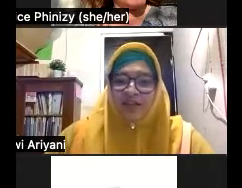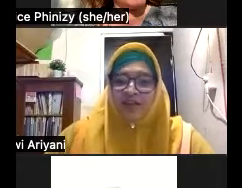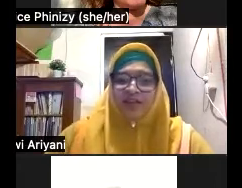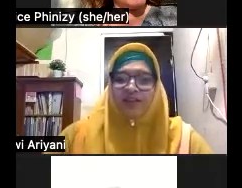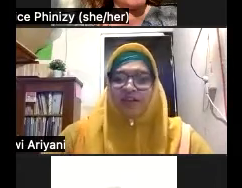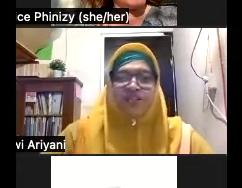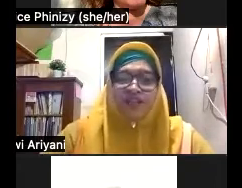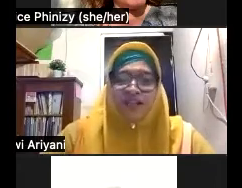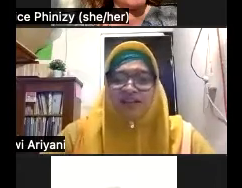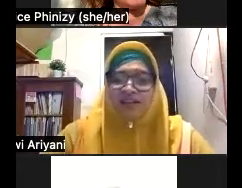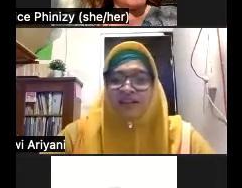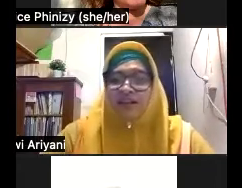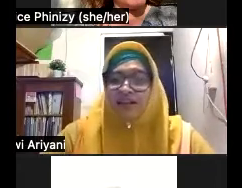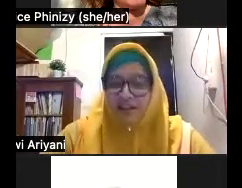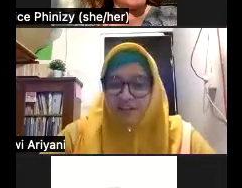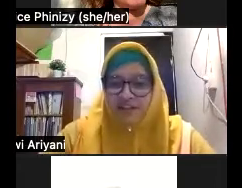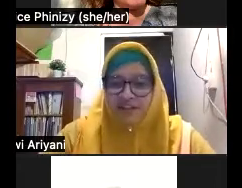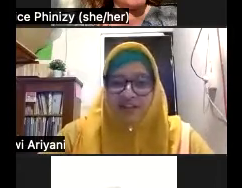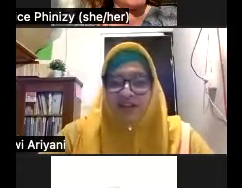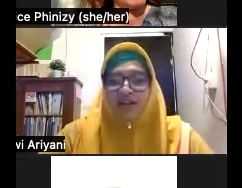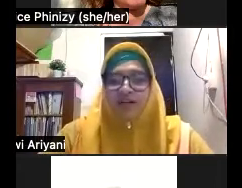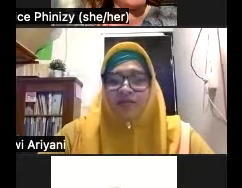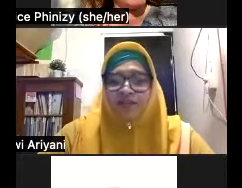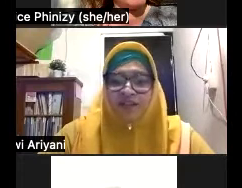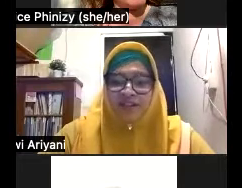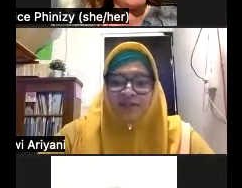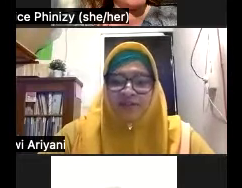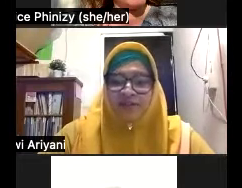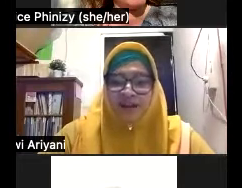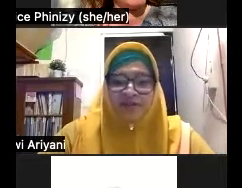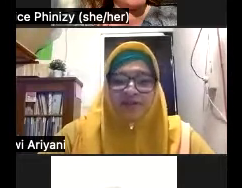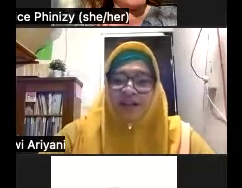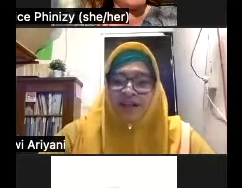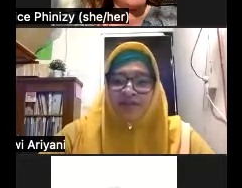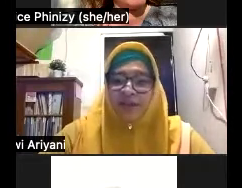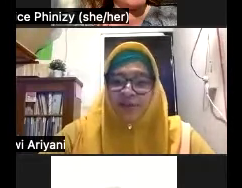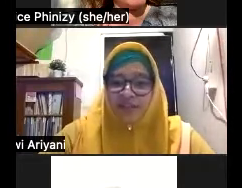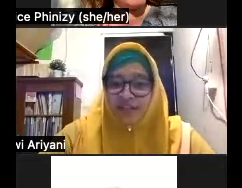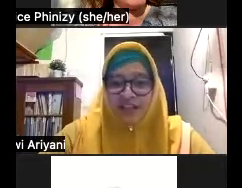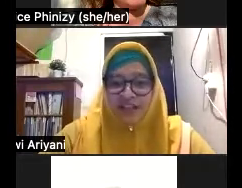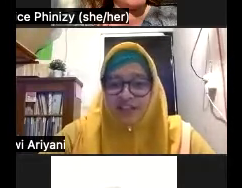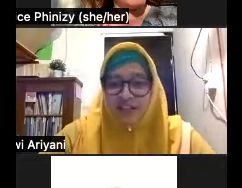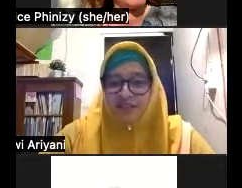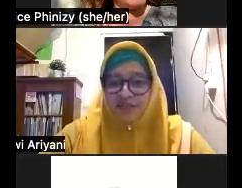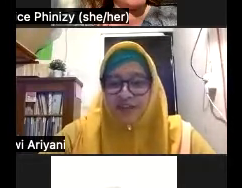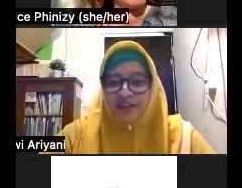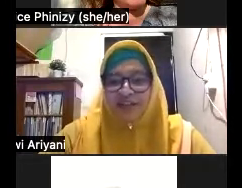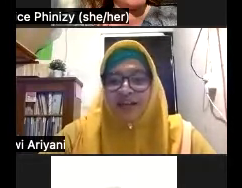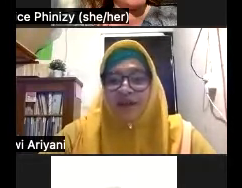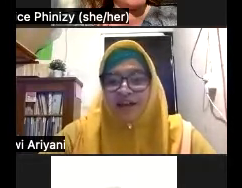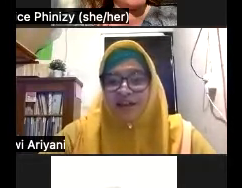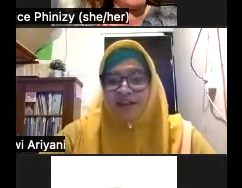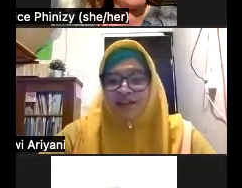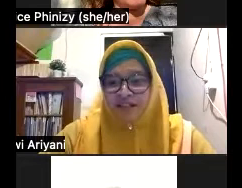Today we have International Sign Language. For this event, we have live captioning in English, French,